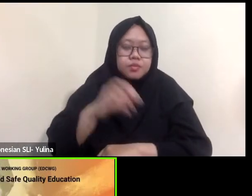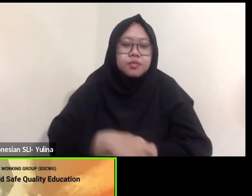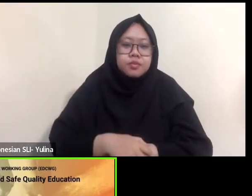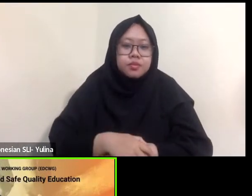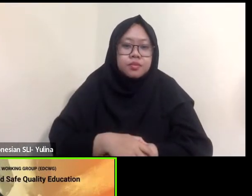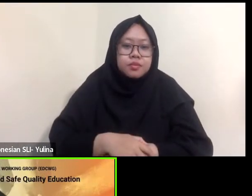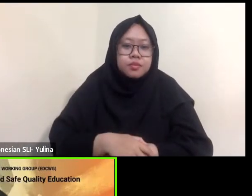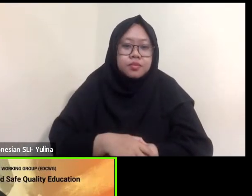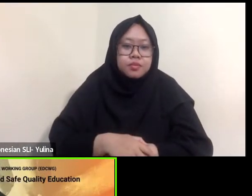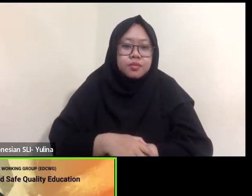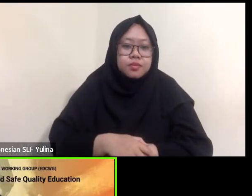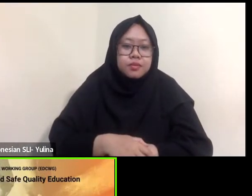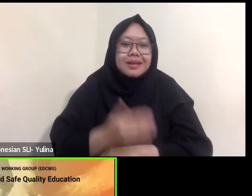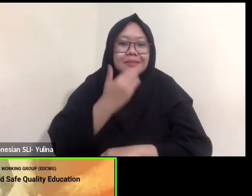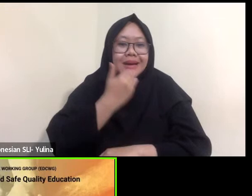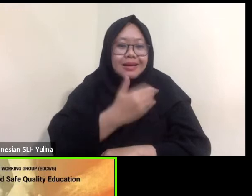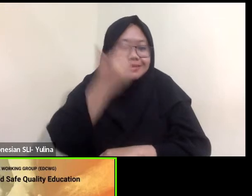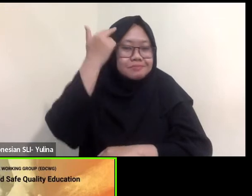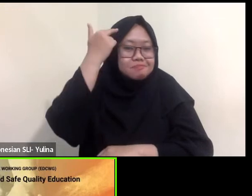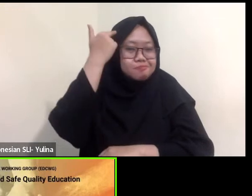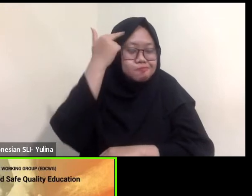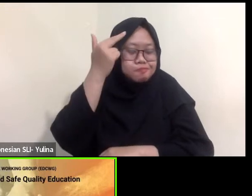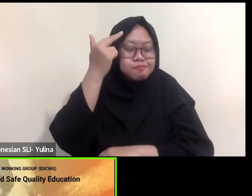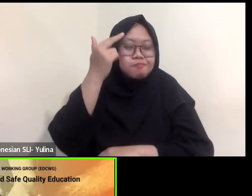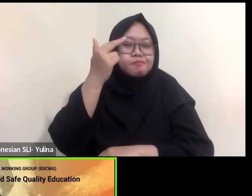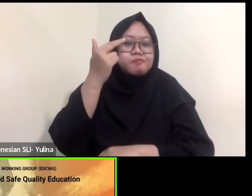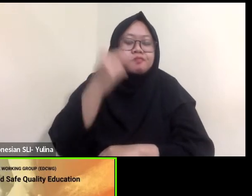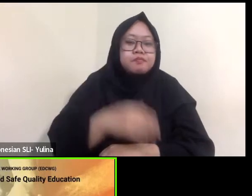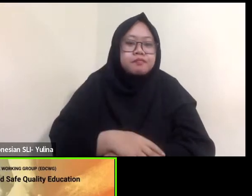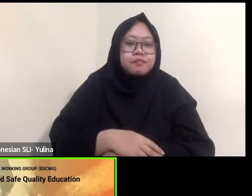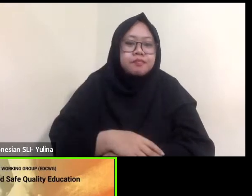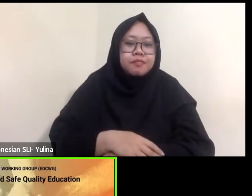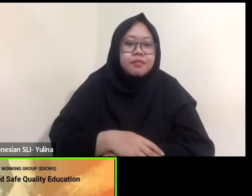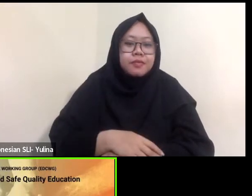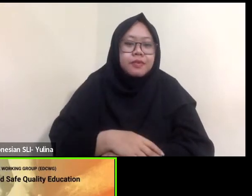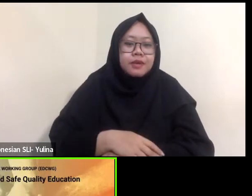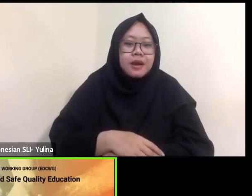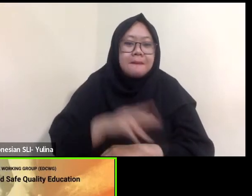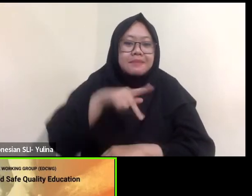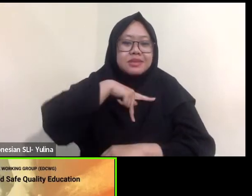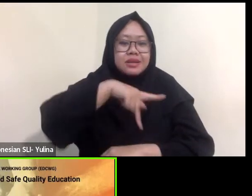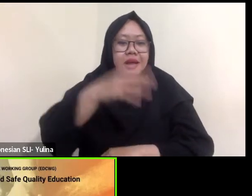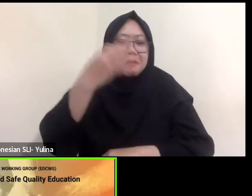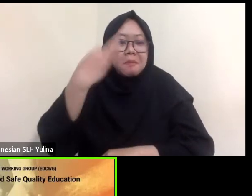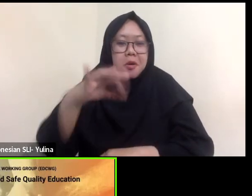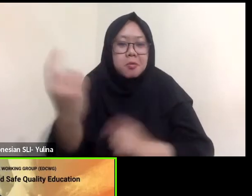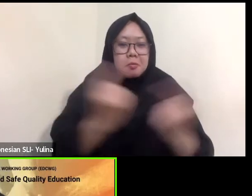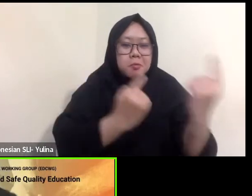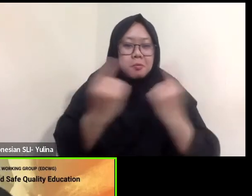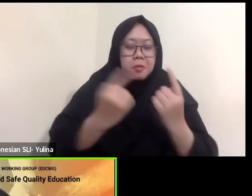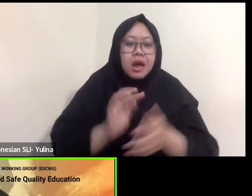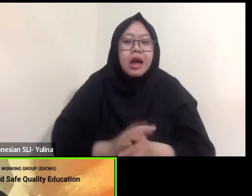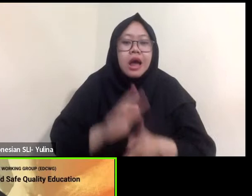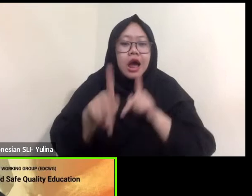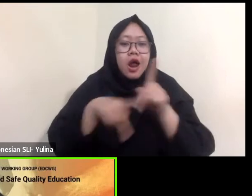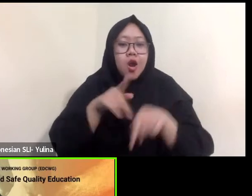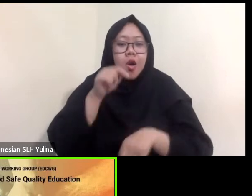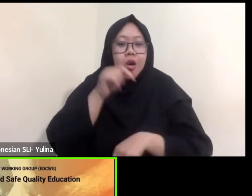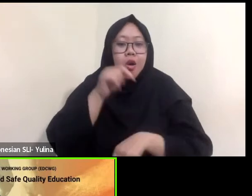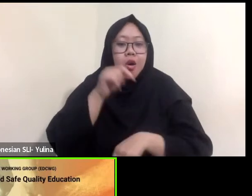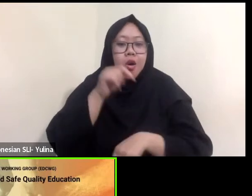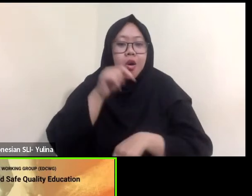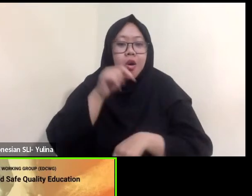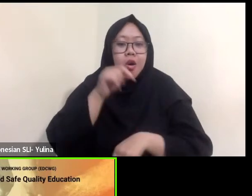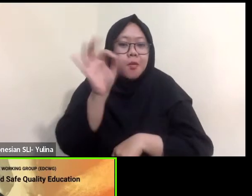And thank you so much as well for the rest of the audience here who recently just joined. If you did not make it to join the first half of this webinar, don't